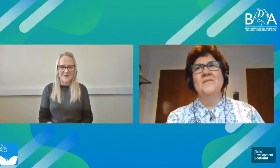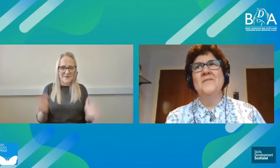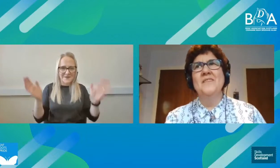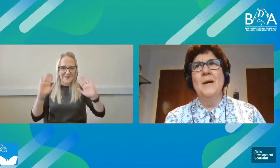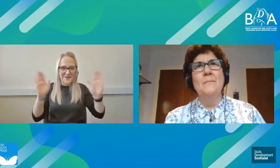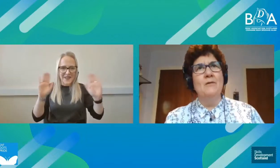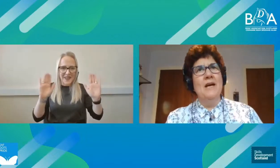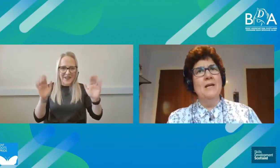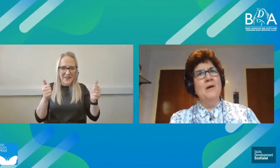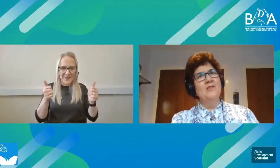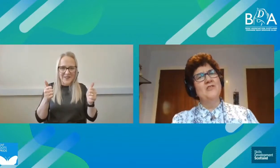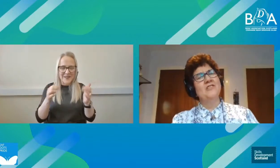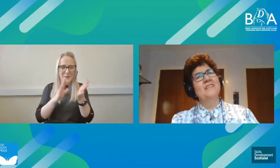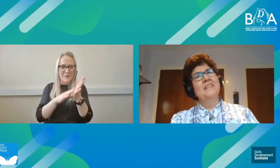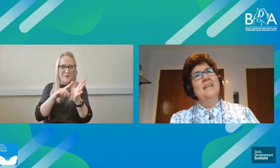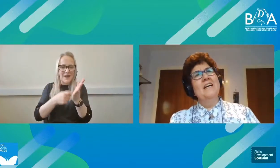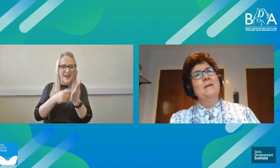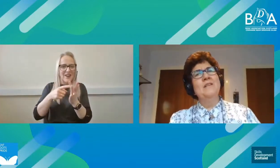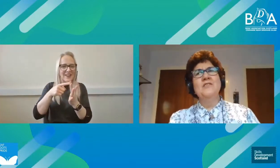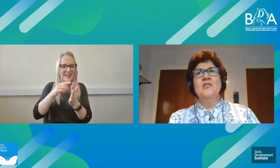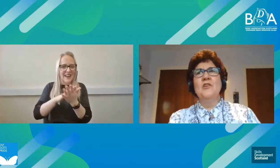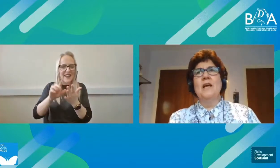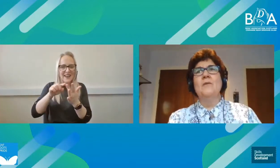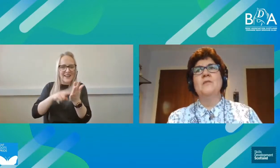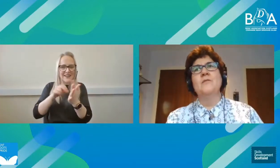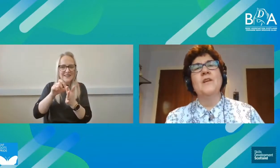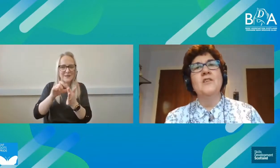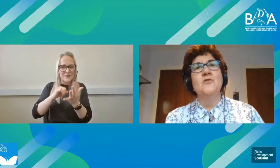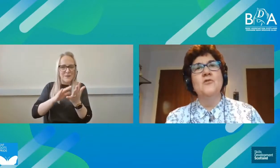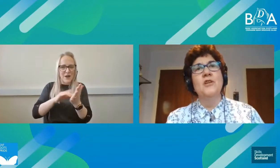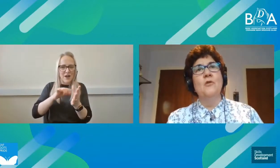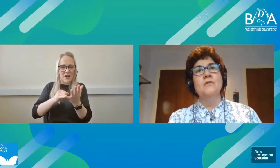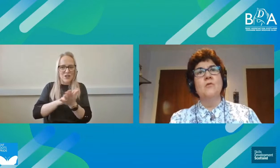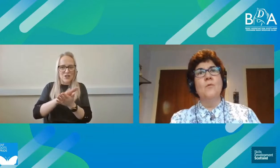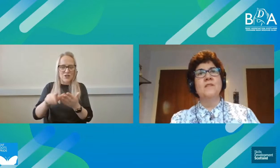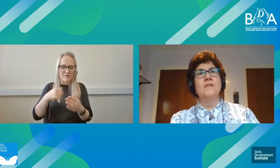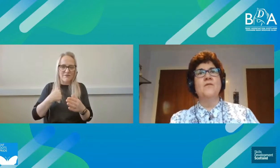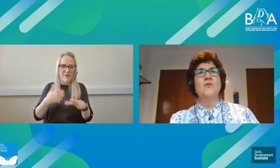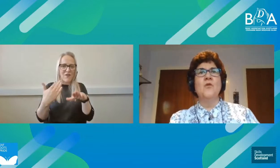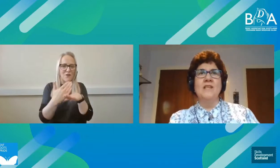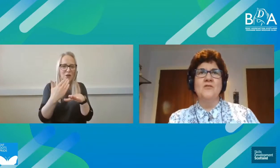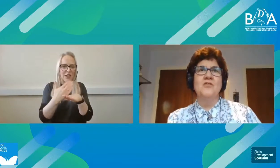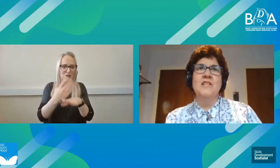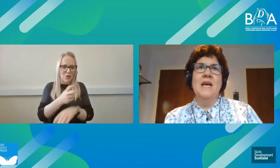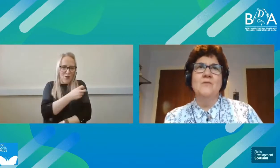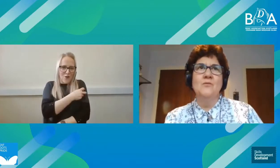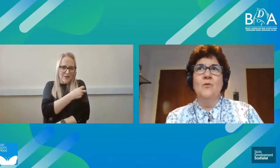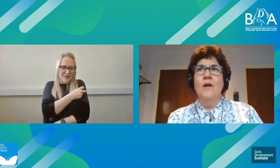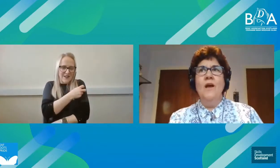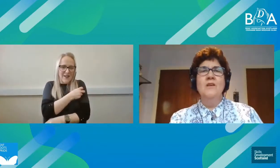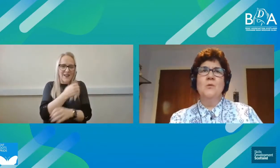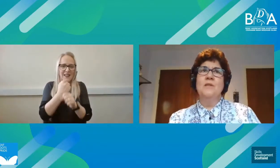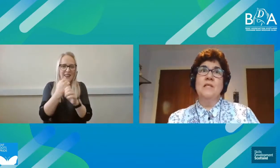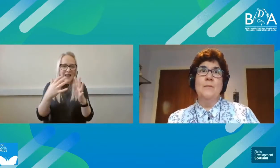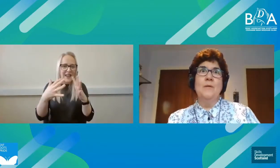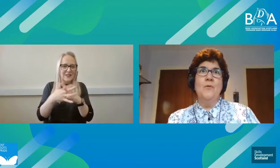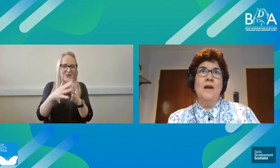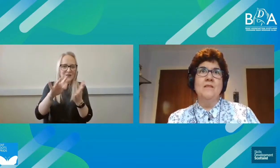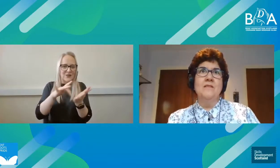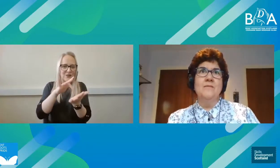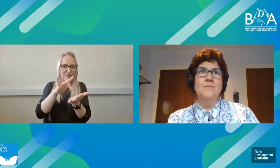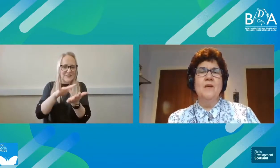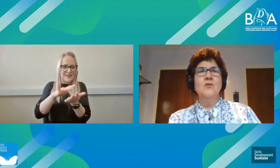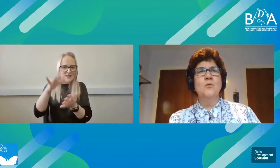Hello there, I'm Mary Hindmarsh. I mentioned earlier I was a vocational training officer for Glasgow City Council. So what does that